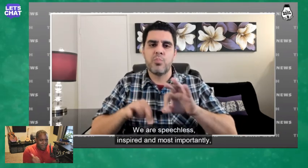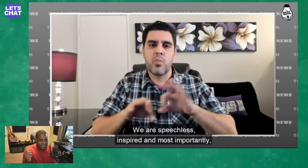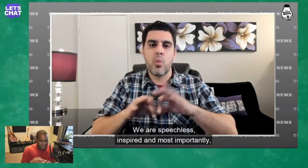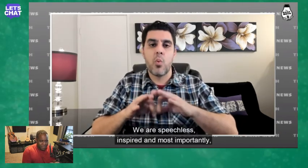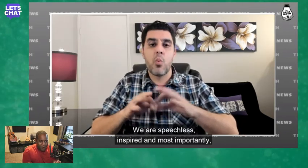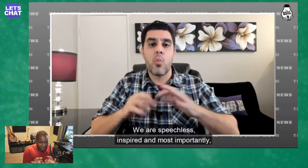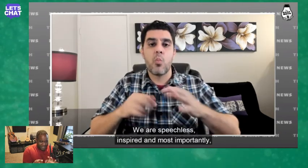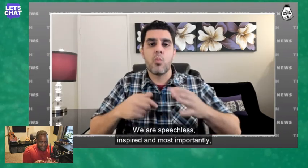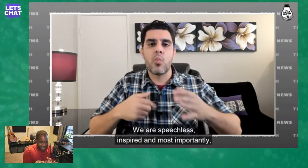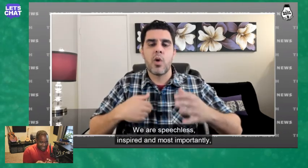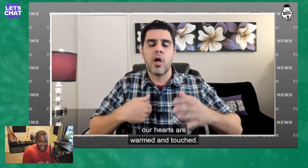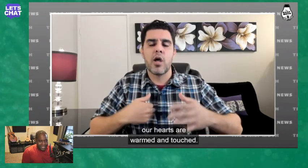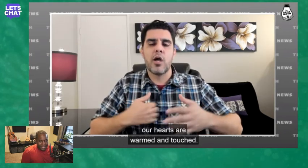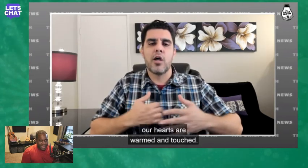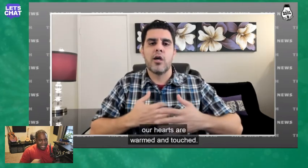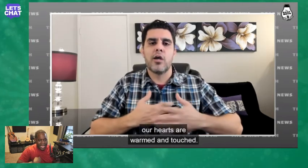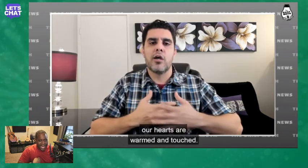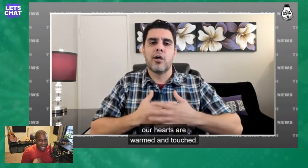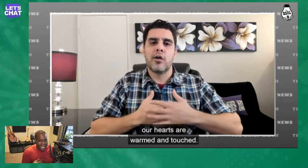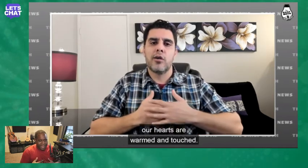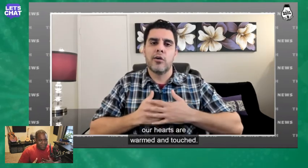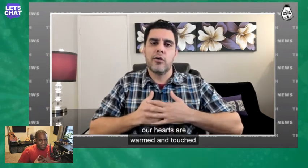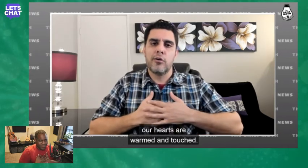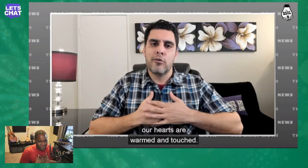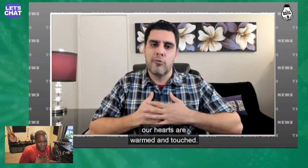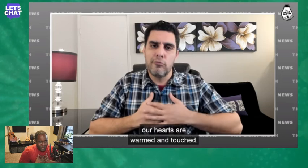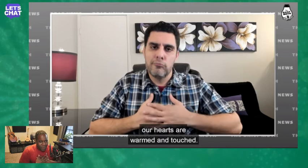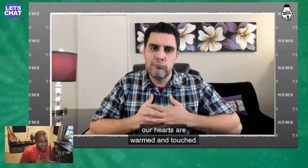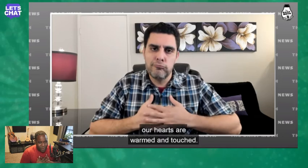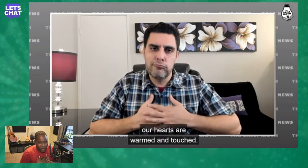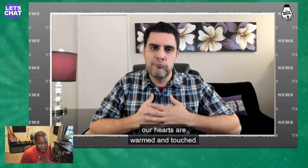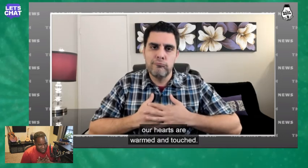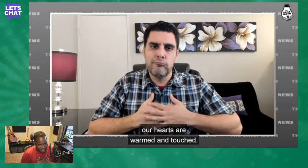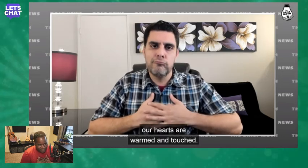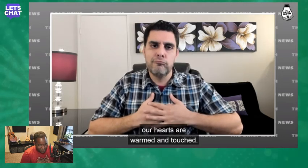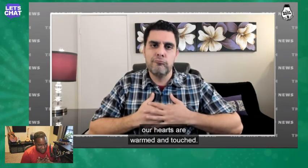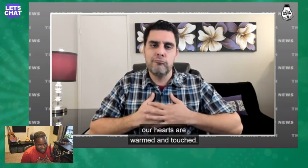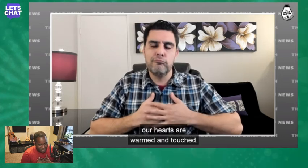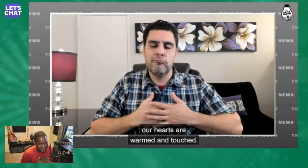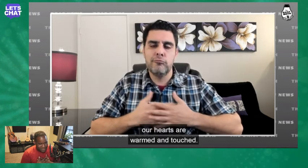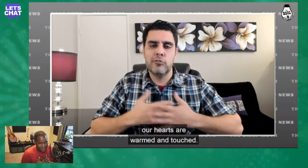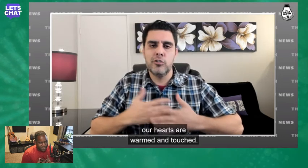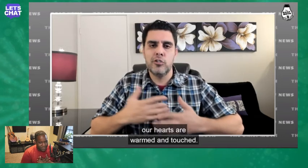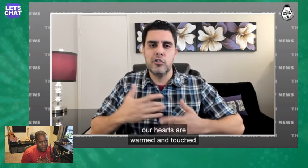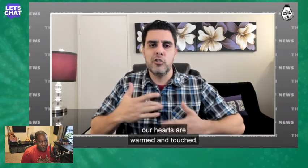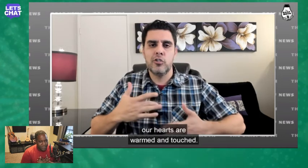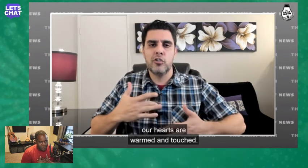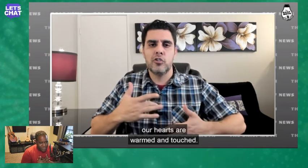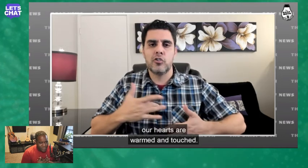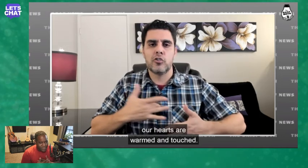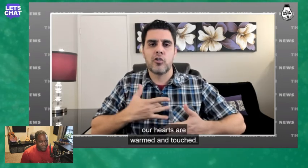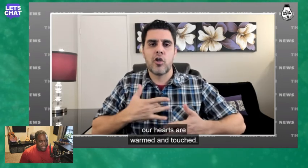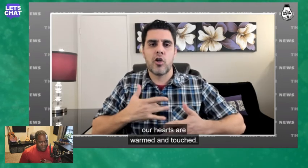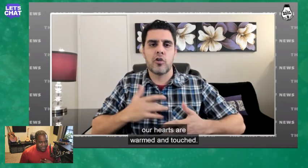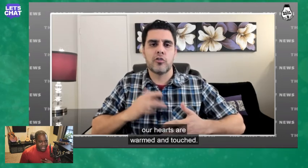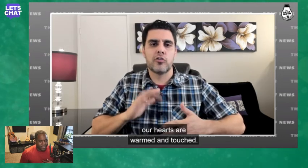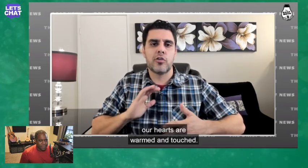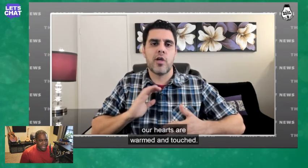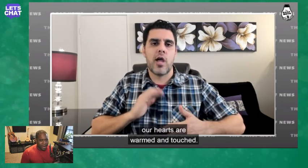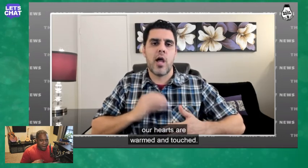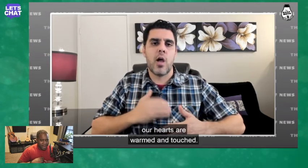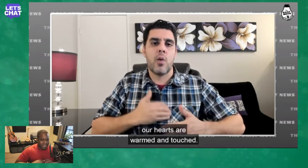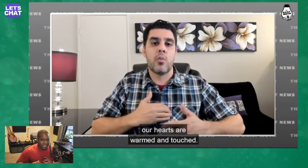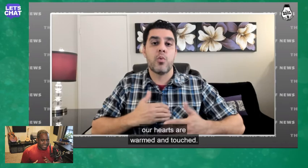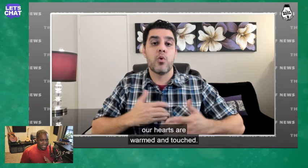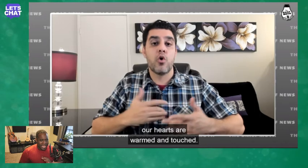know, most importantly, I'm just so heartfelt, you know, so moved, touched